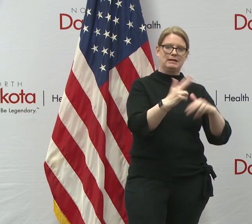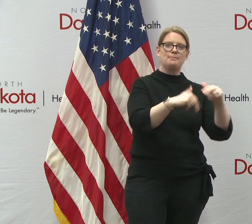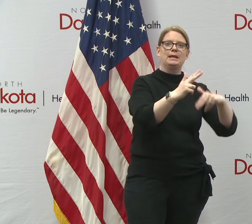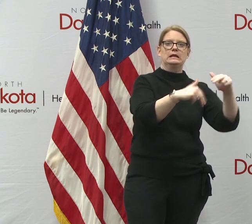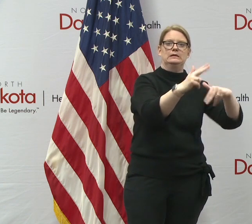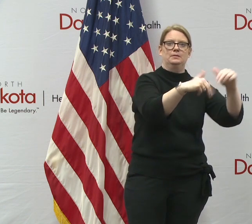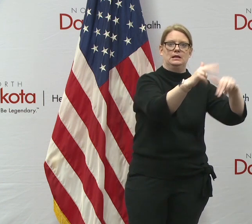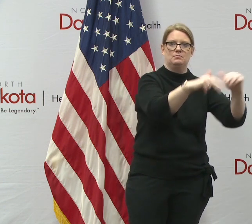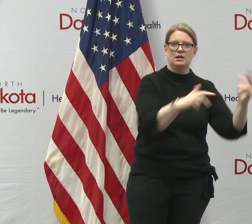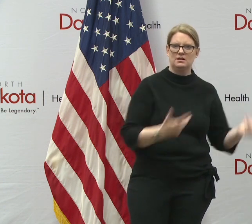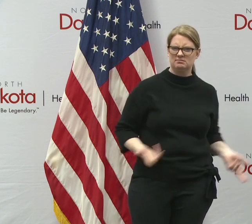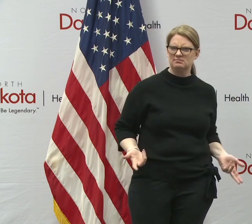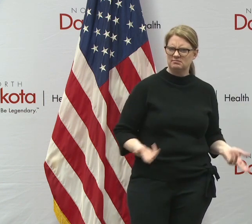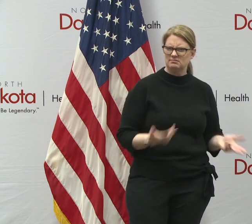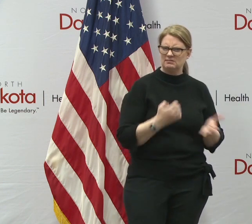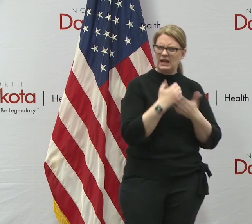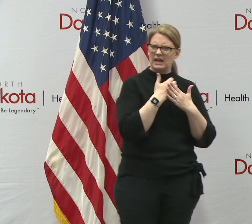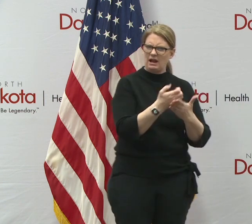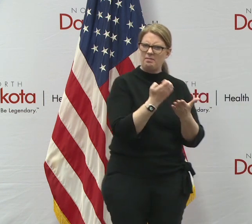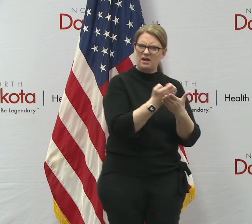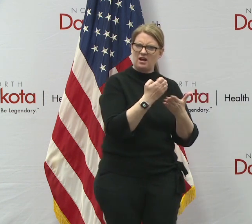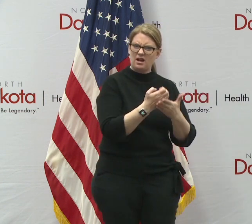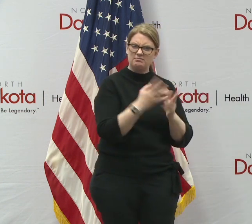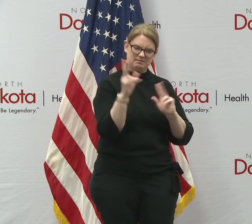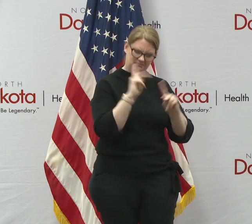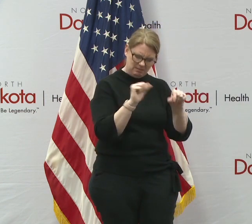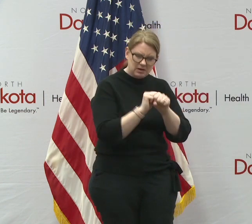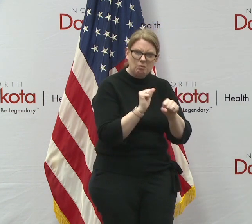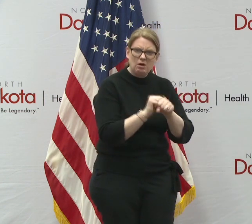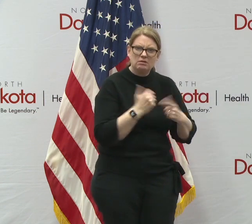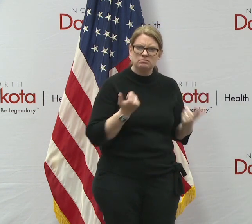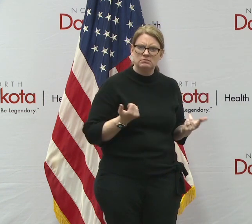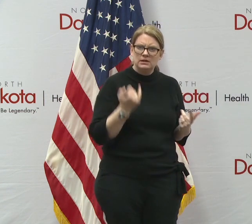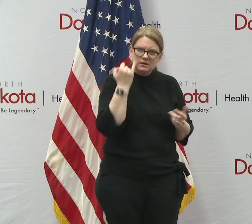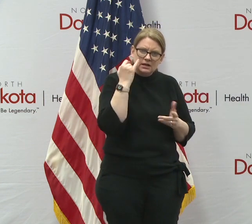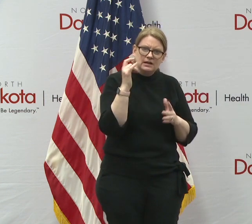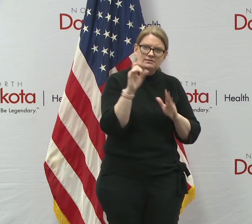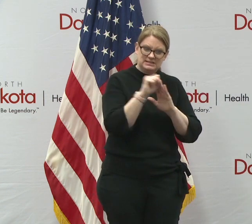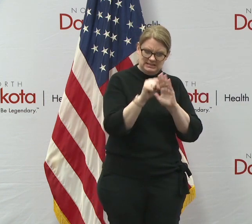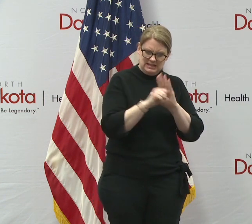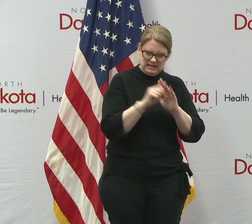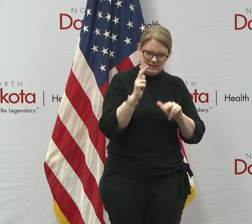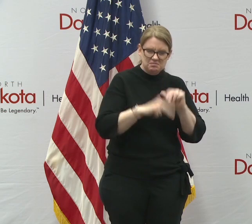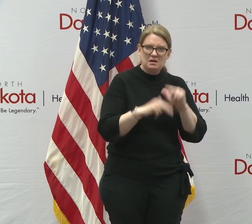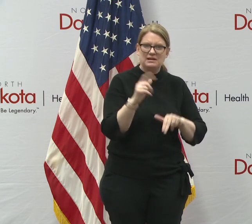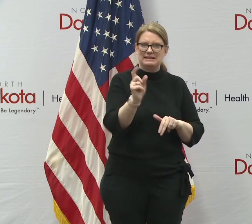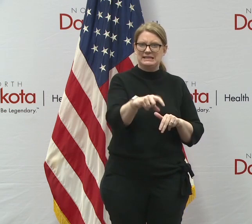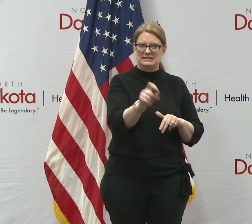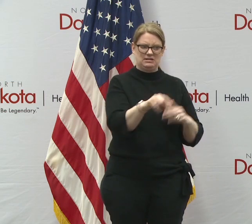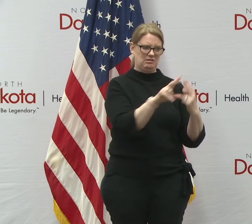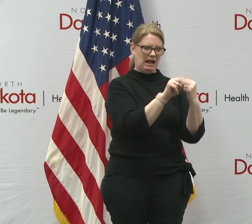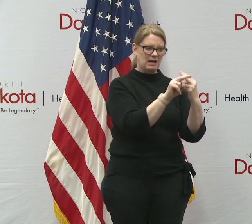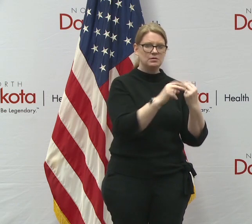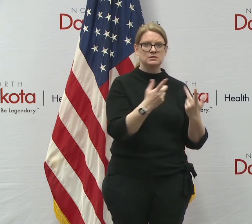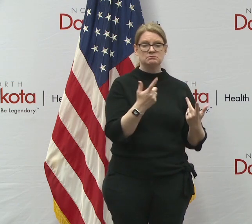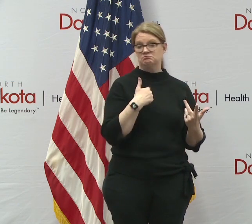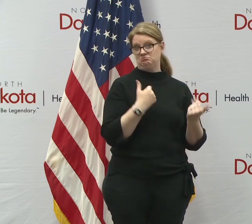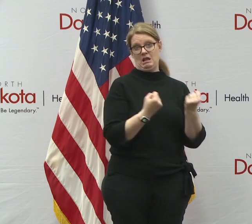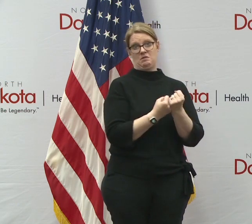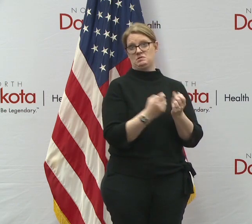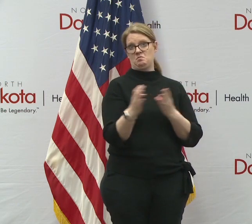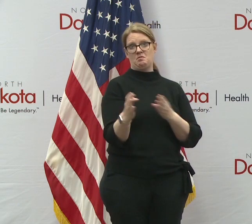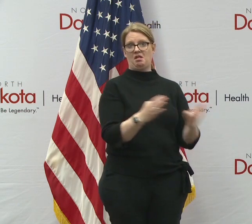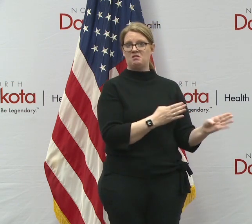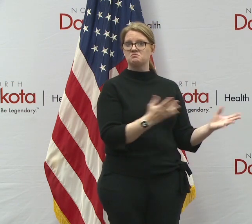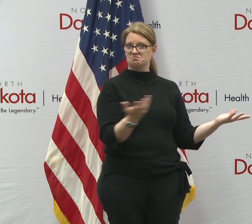because it'd be another way to help the economy come back as if the state was building necessary infrastructure. And I would support any and all plans where